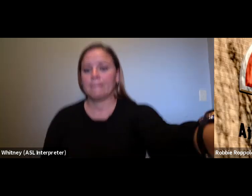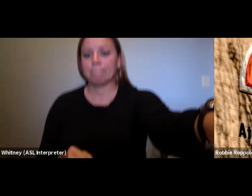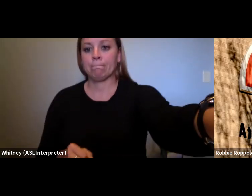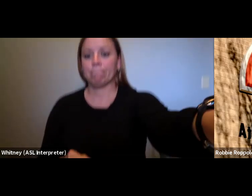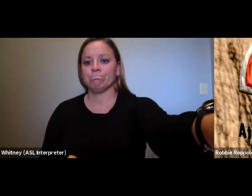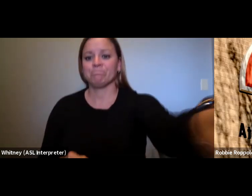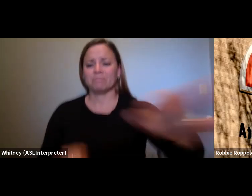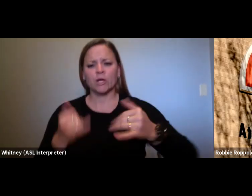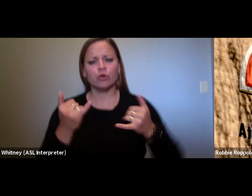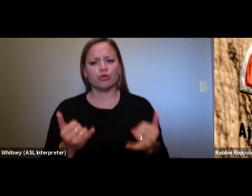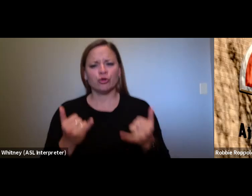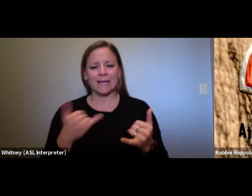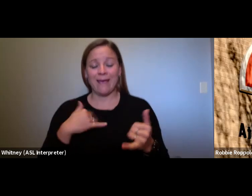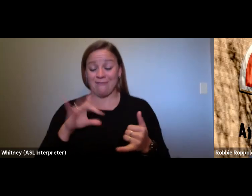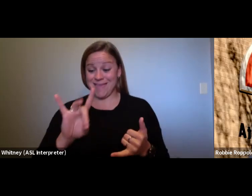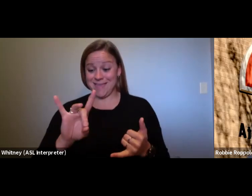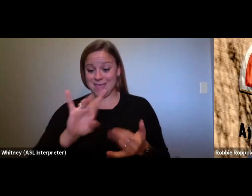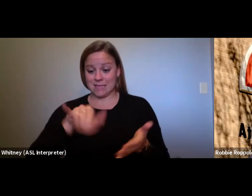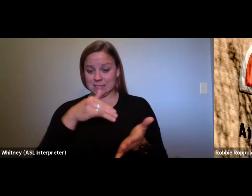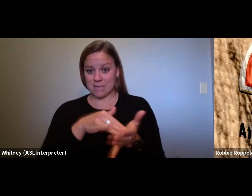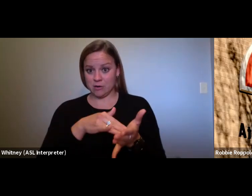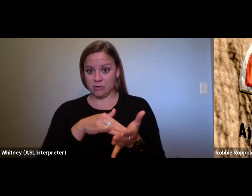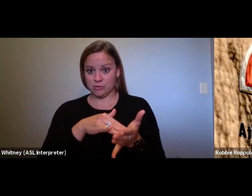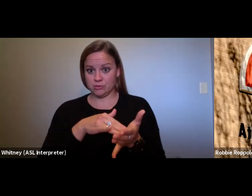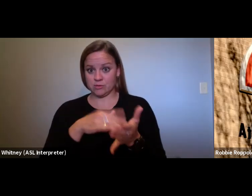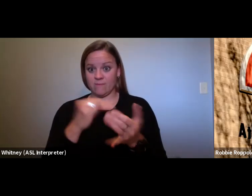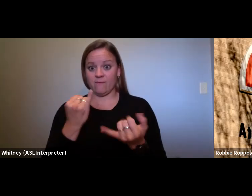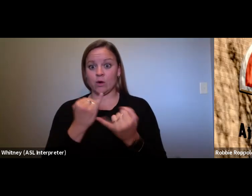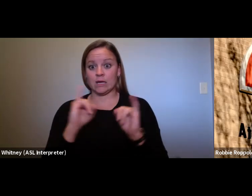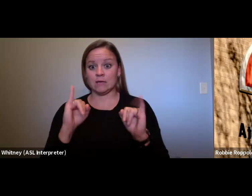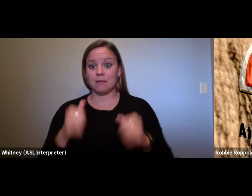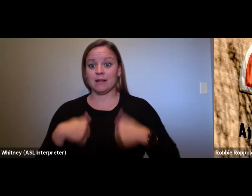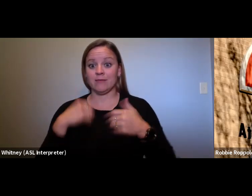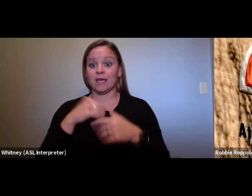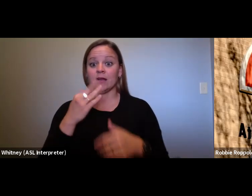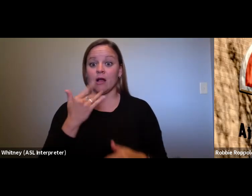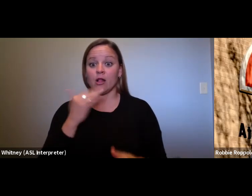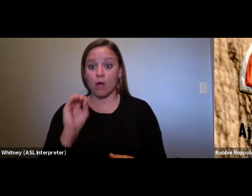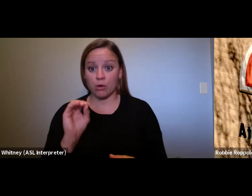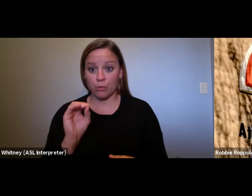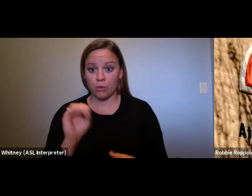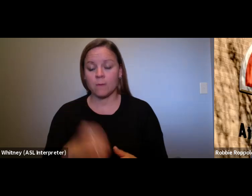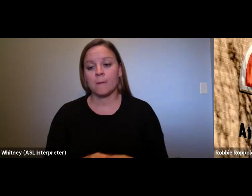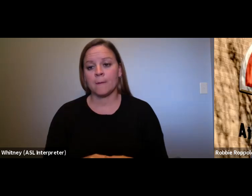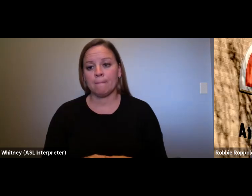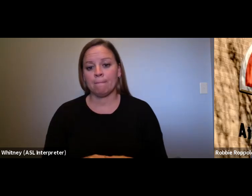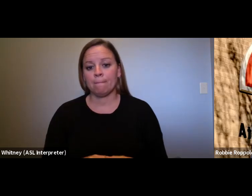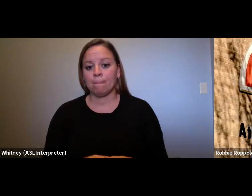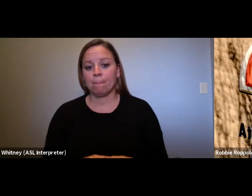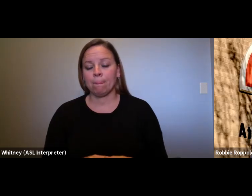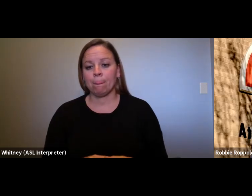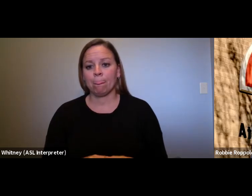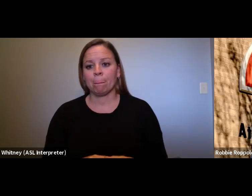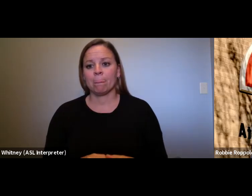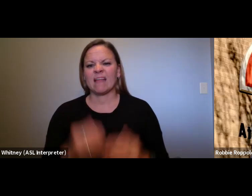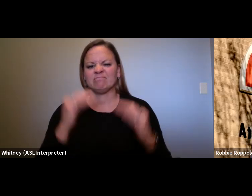Currently, there are 8 centers for independent living in Colorado. And we were